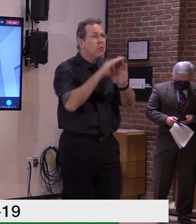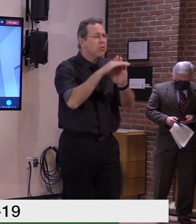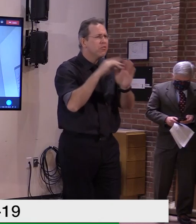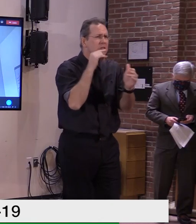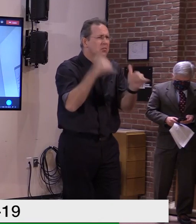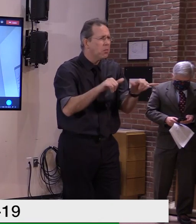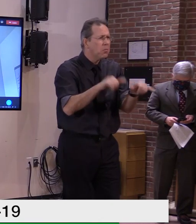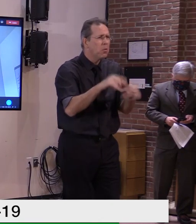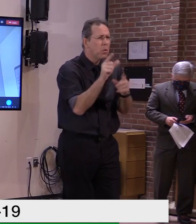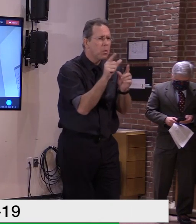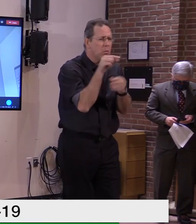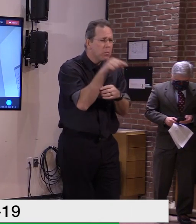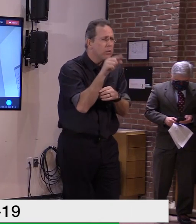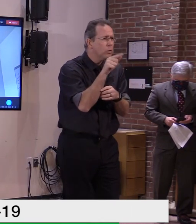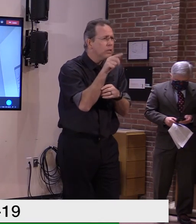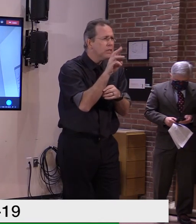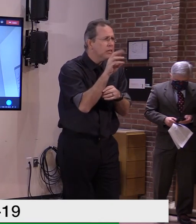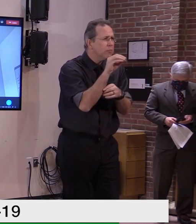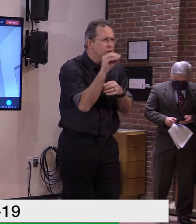dropped, and most recently was